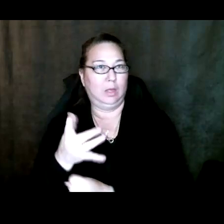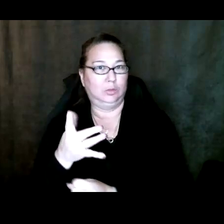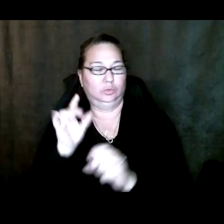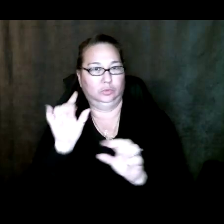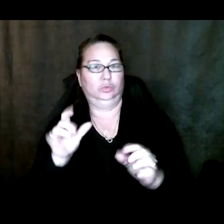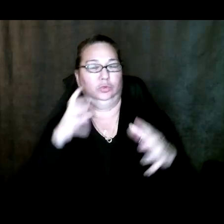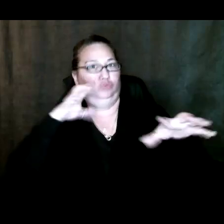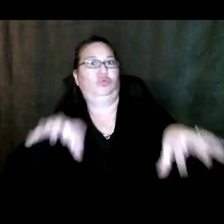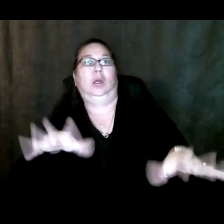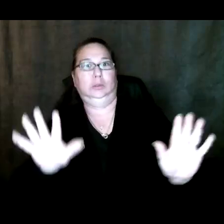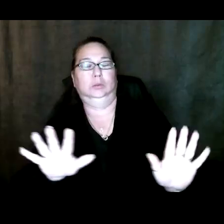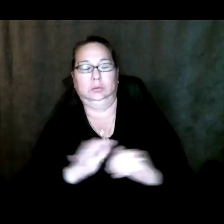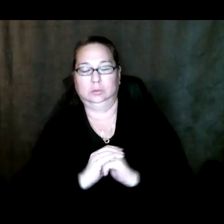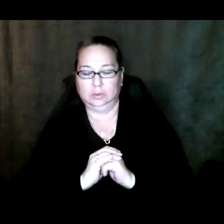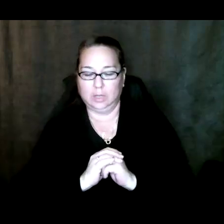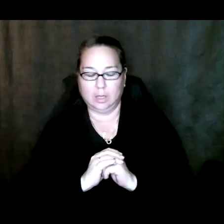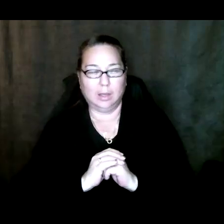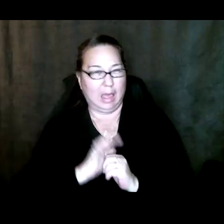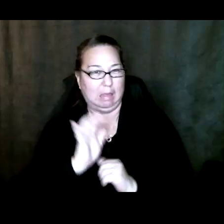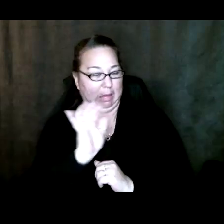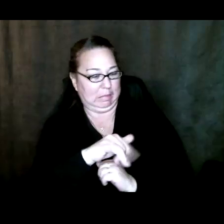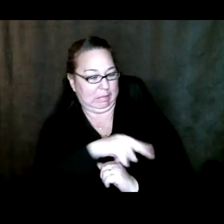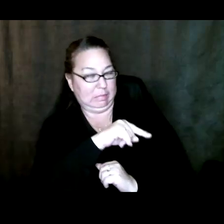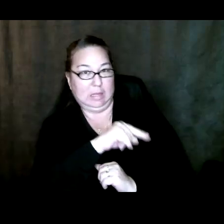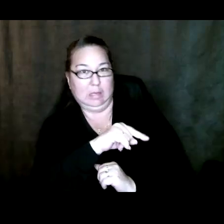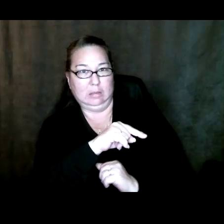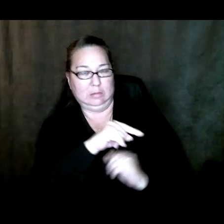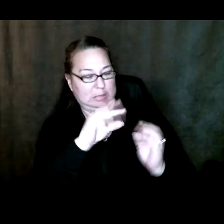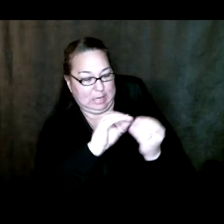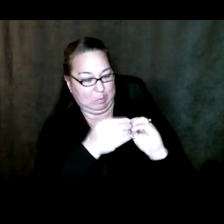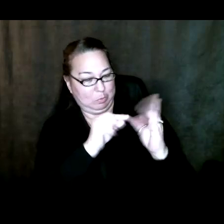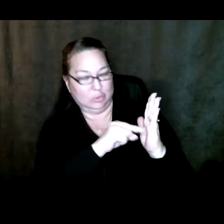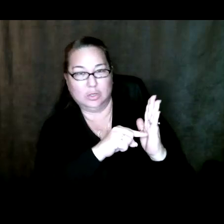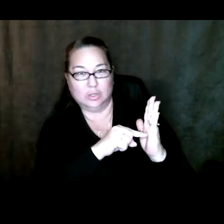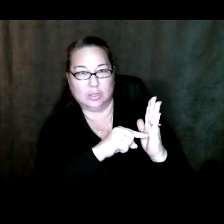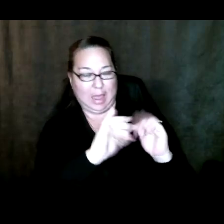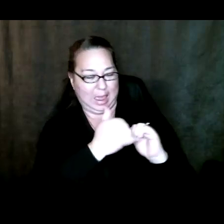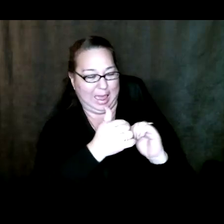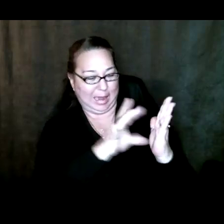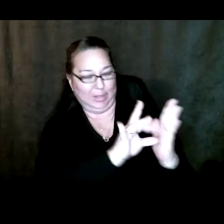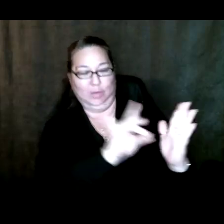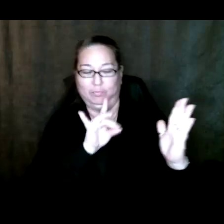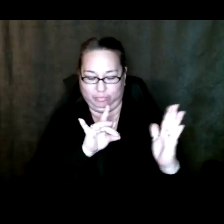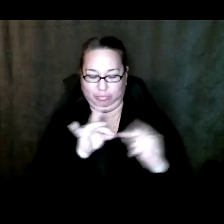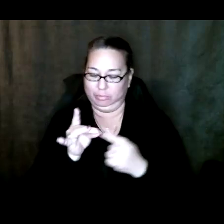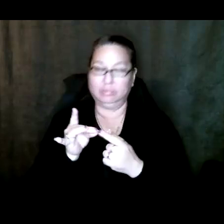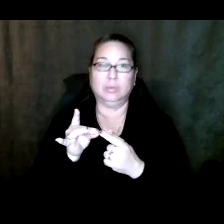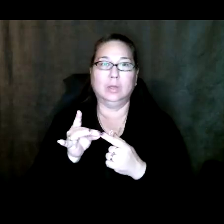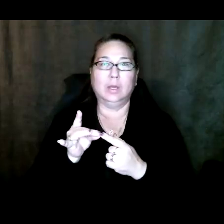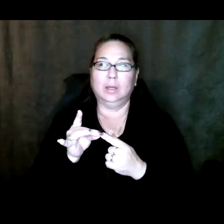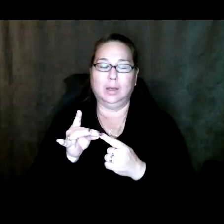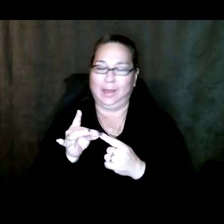wondering how you're taking these accountability percentiles into account in terms of like, when does this sort of